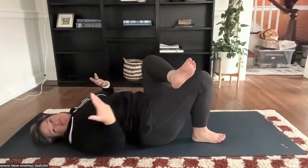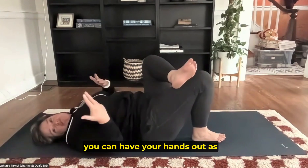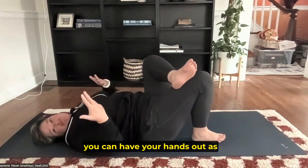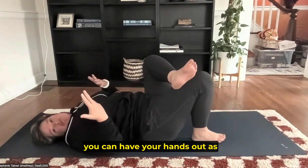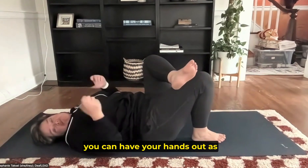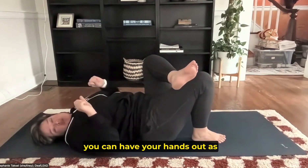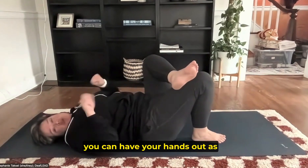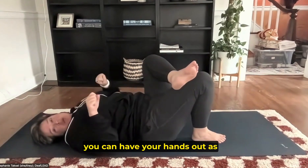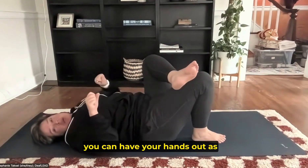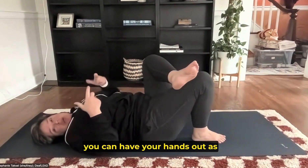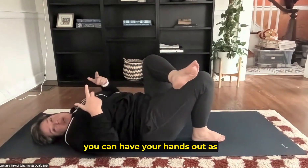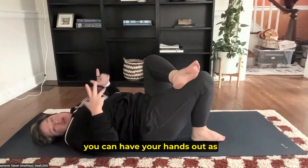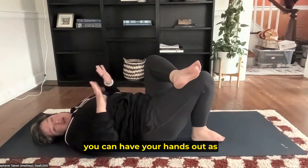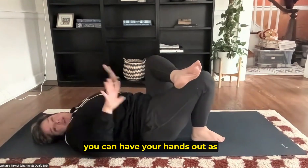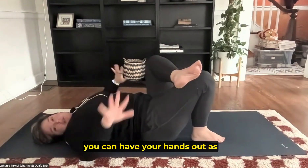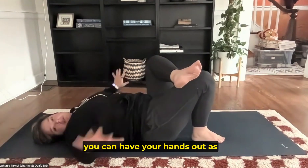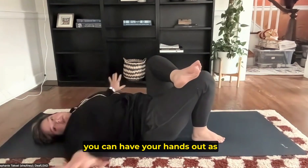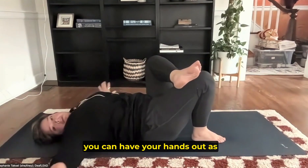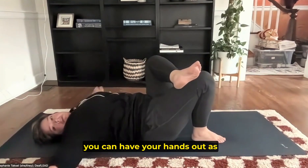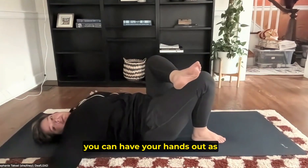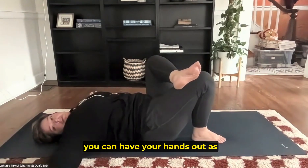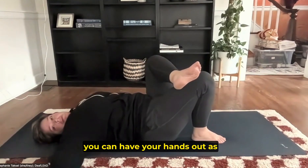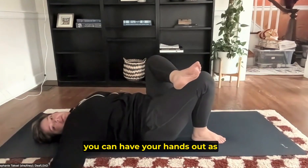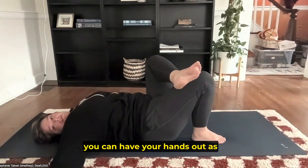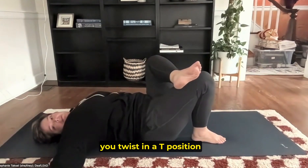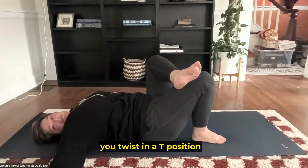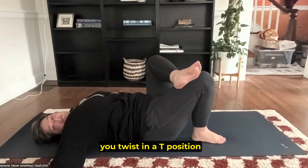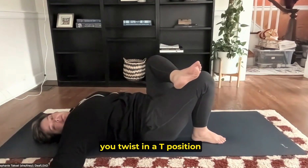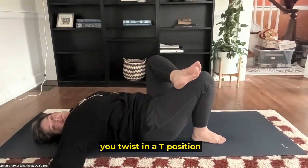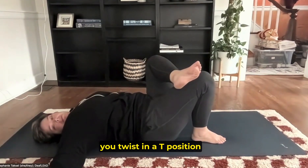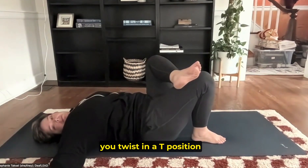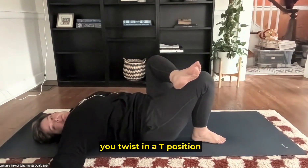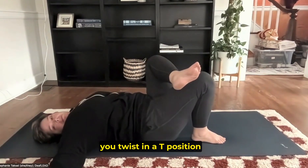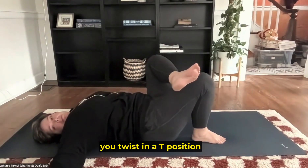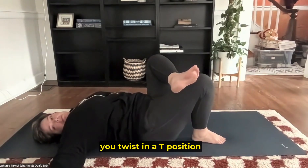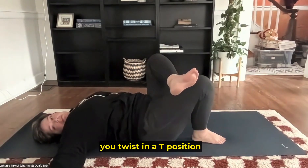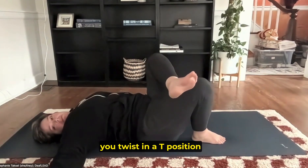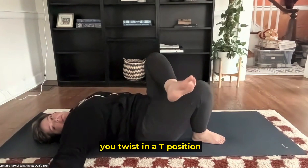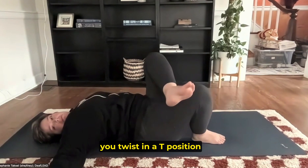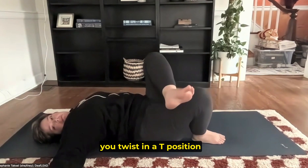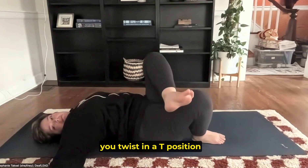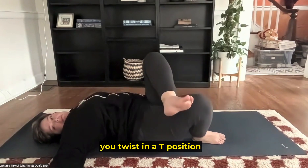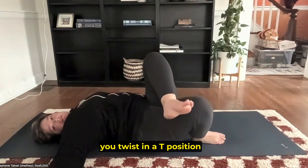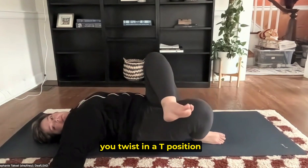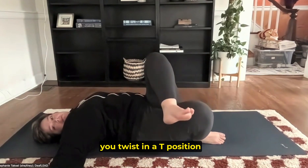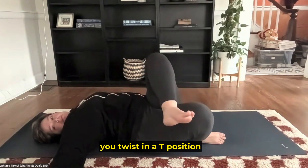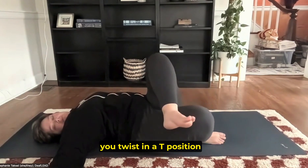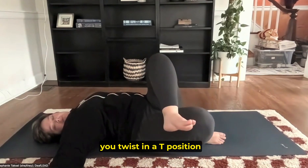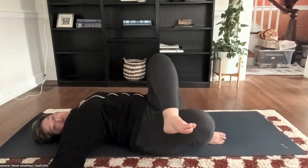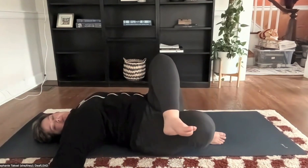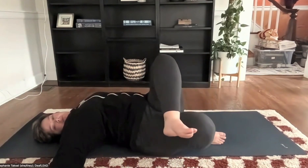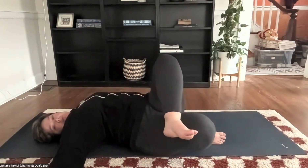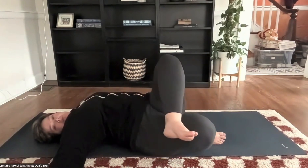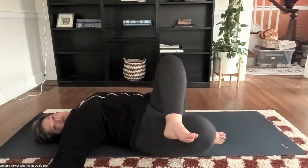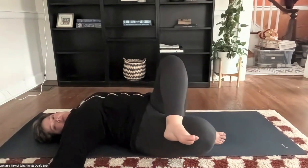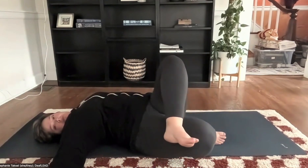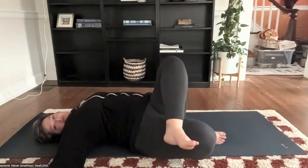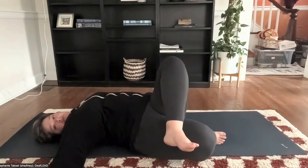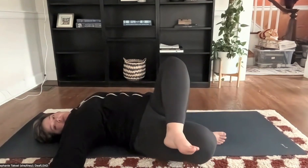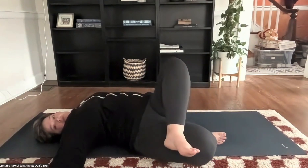You can have your hands out as you twist in a T position.